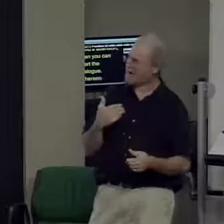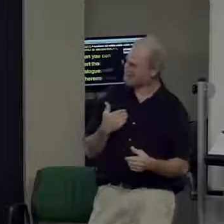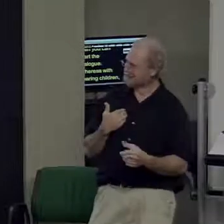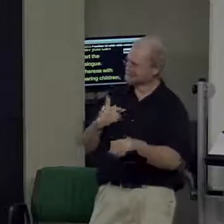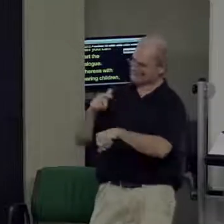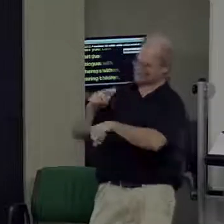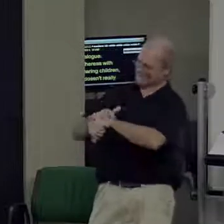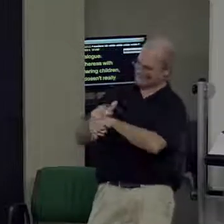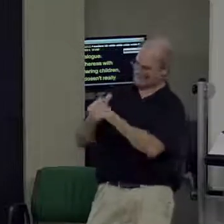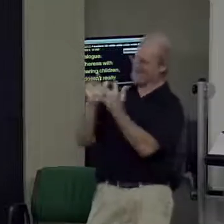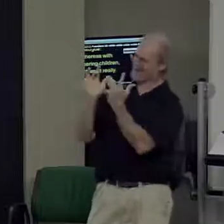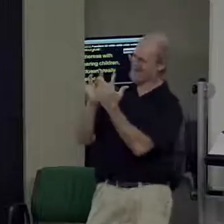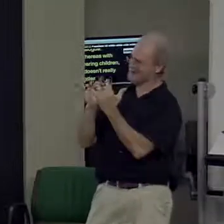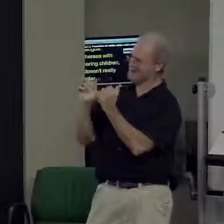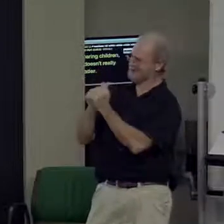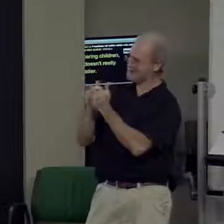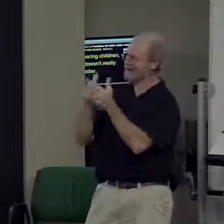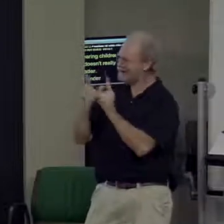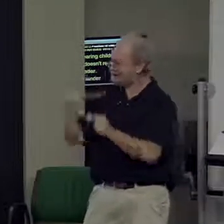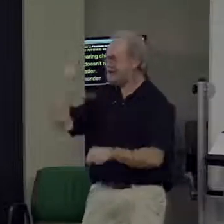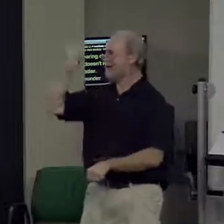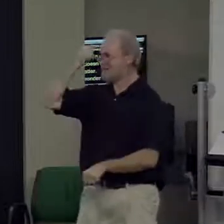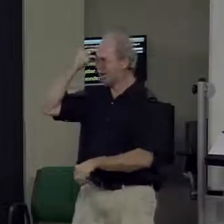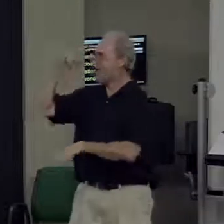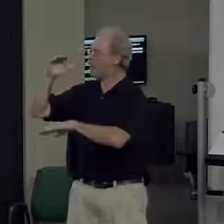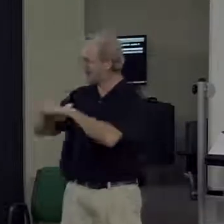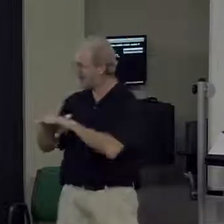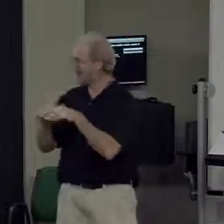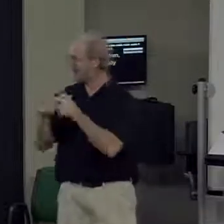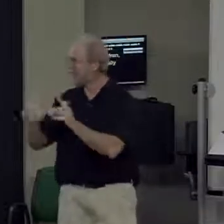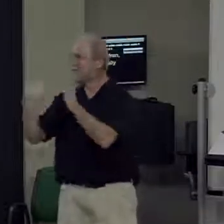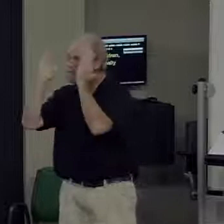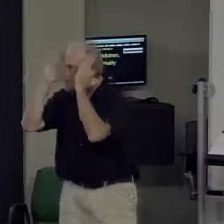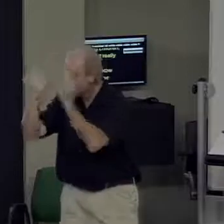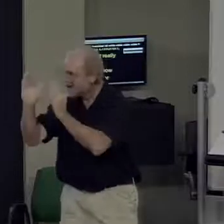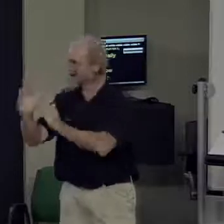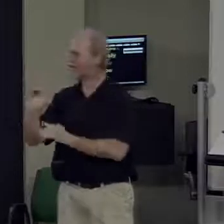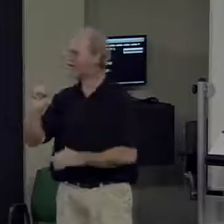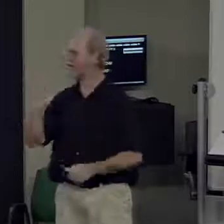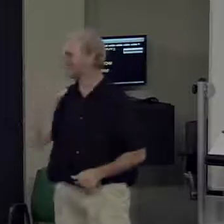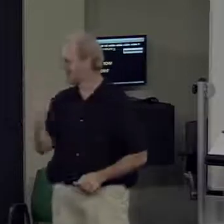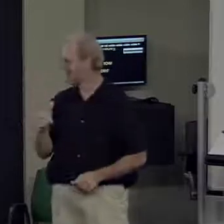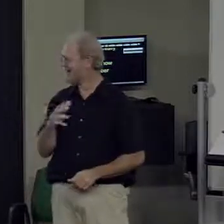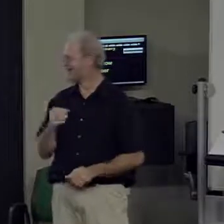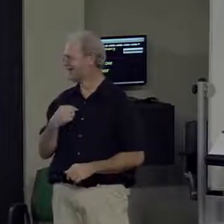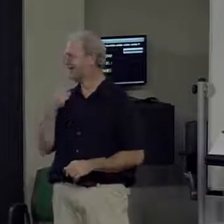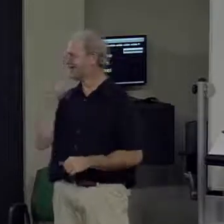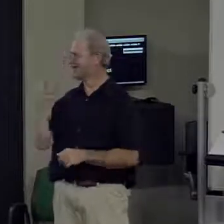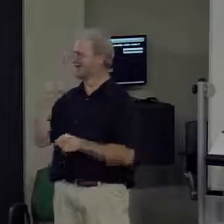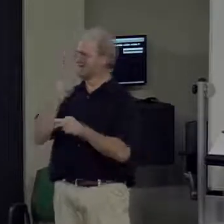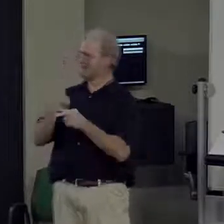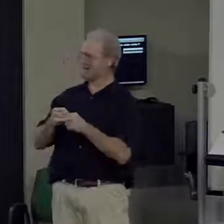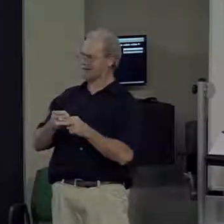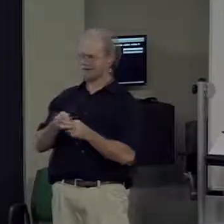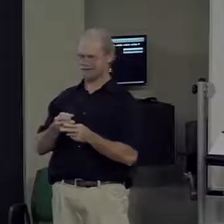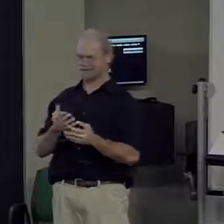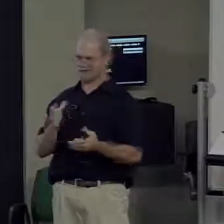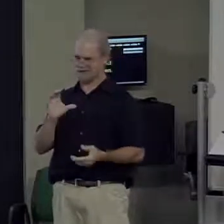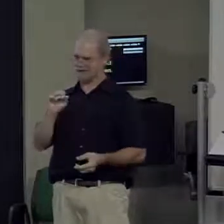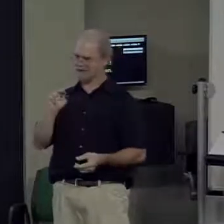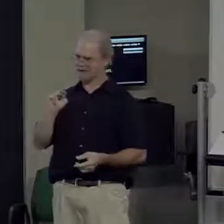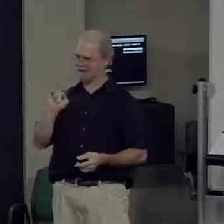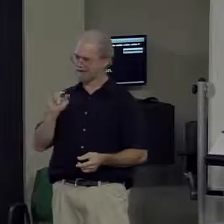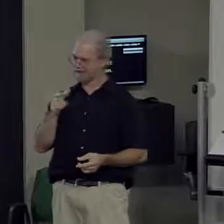in front of them isn't really exposure. It's not until they make that eye contact and their brain is thinking language that they're actually getting